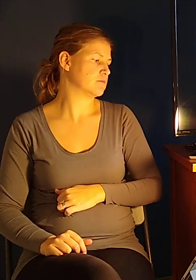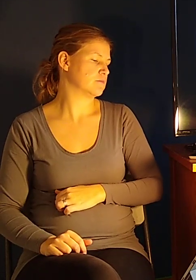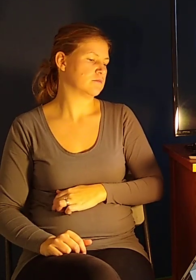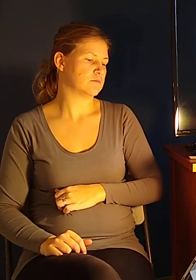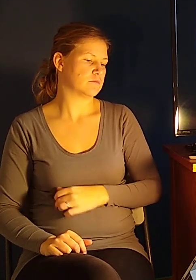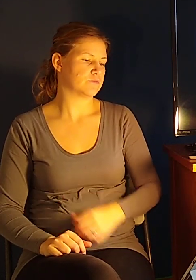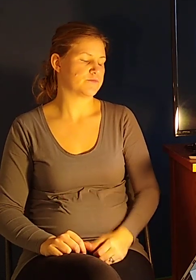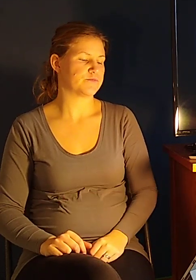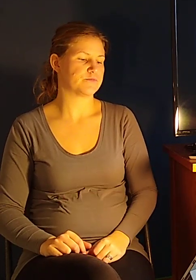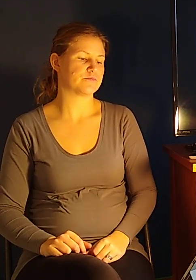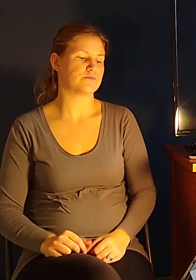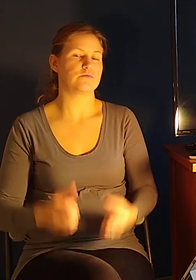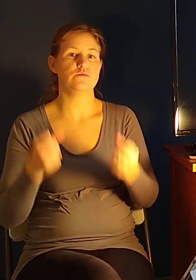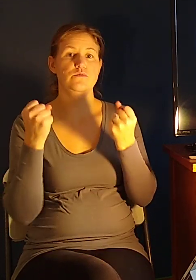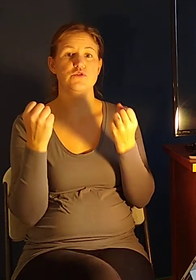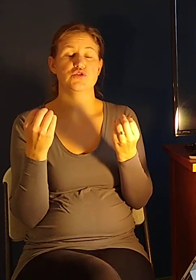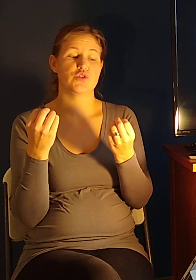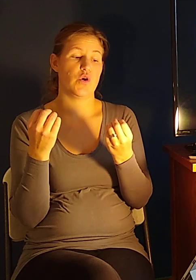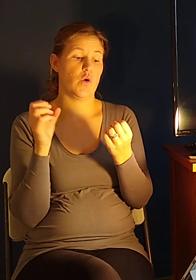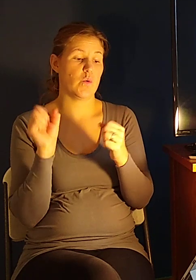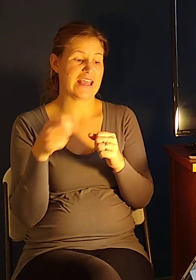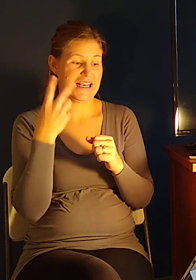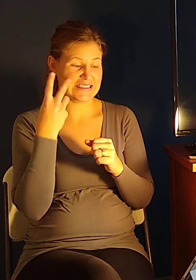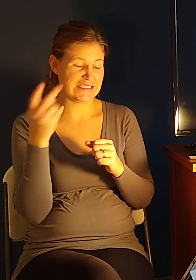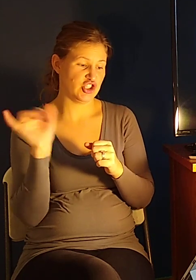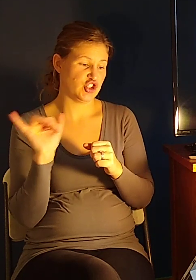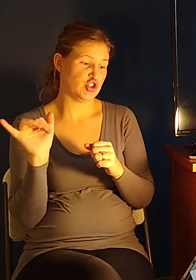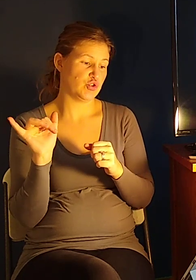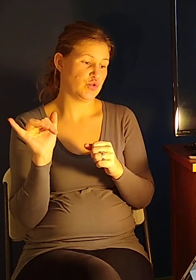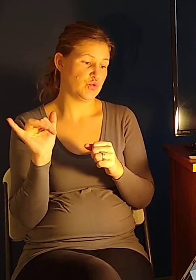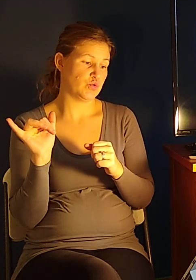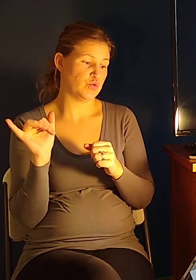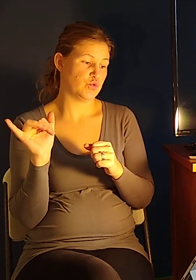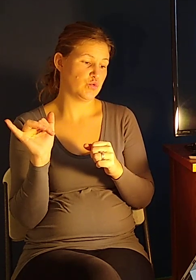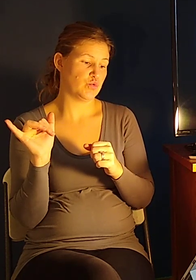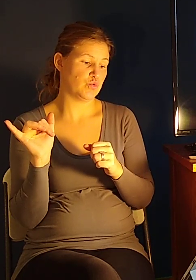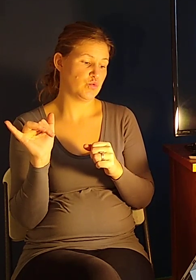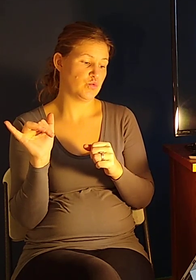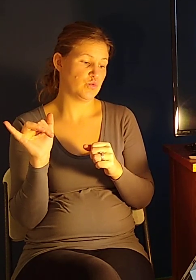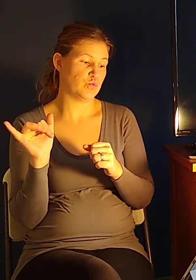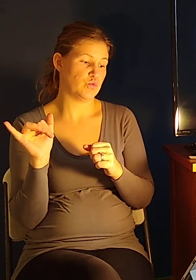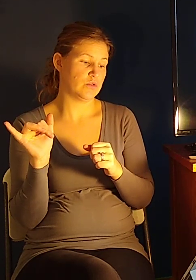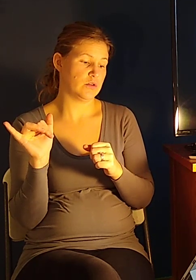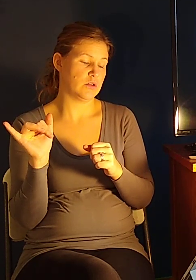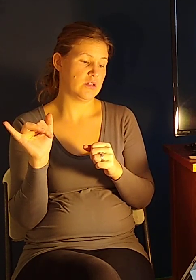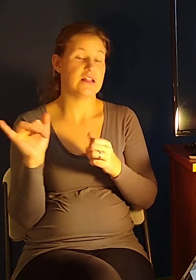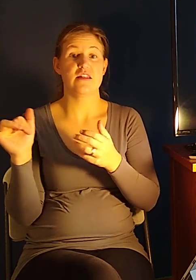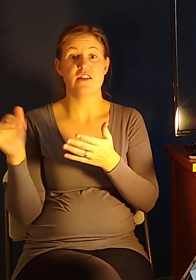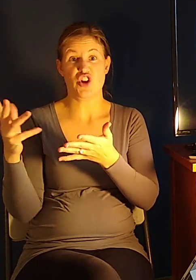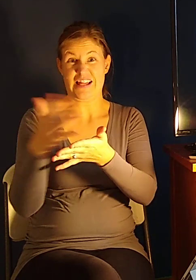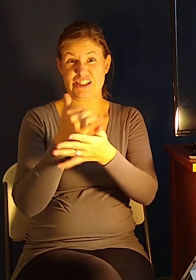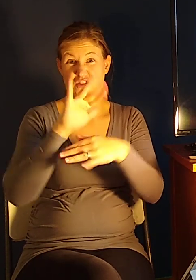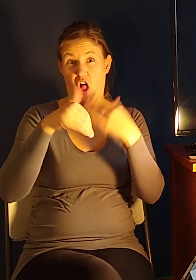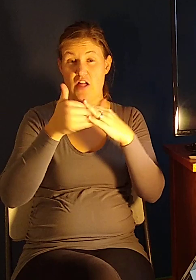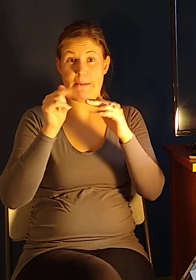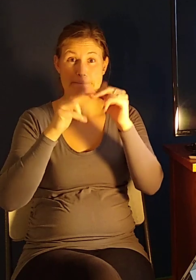And so you also see that their collection of all these buildings that are all